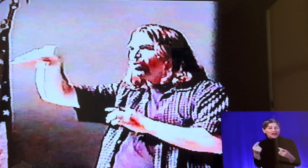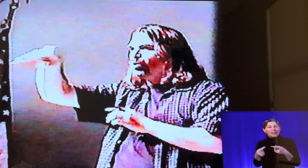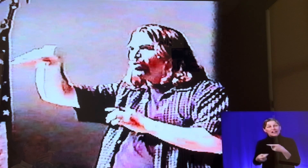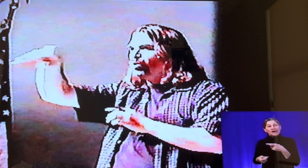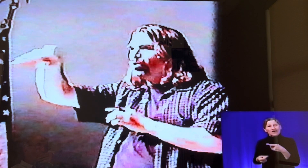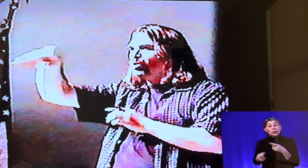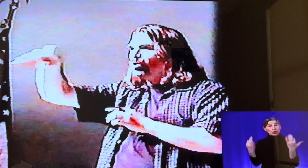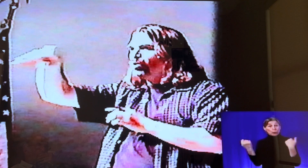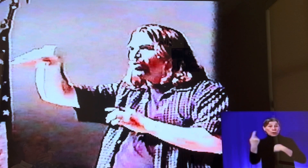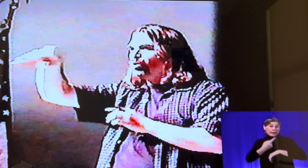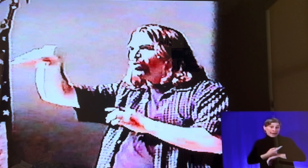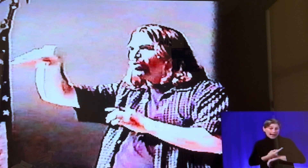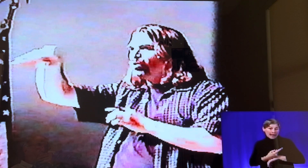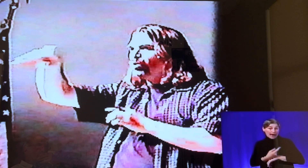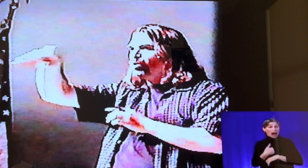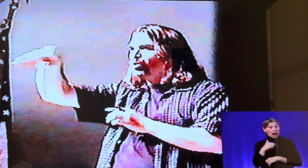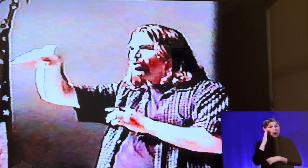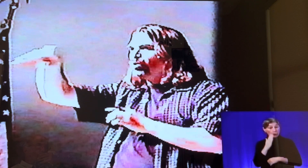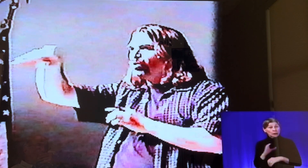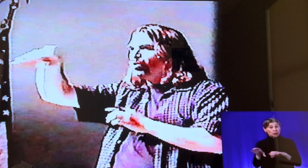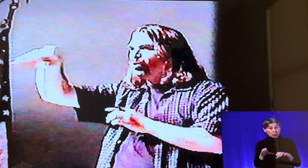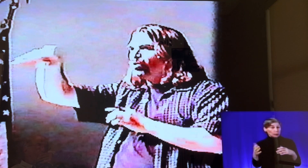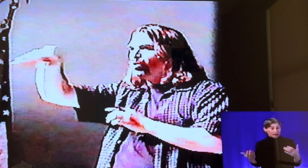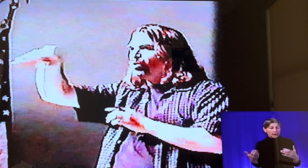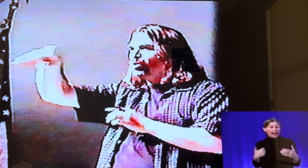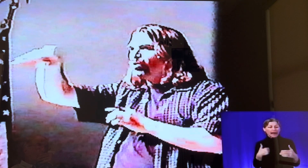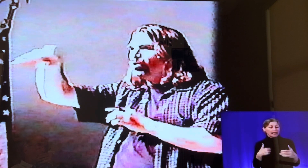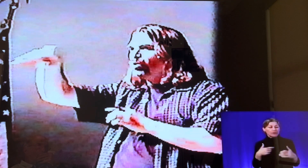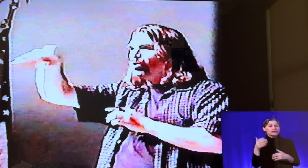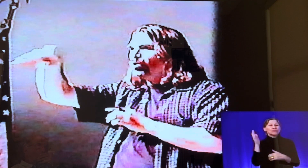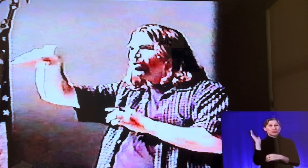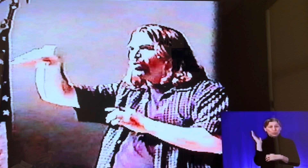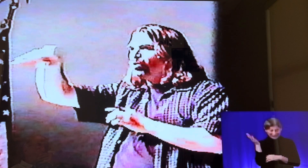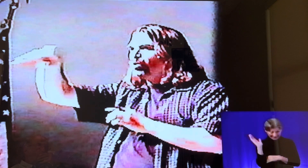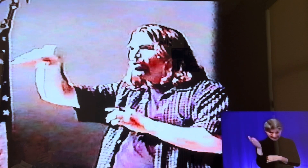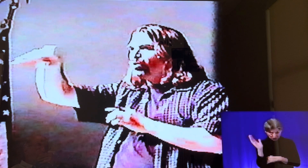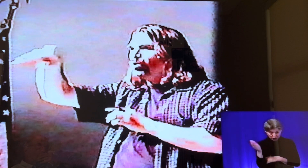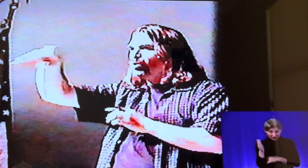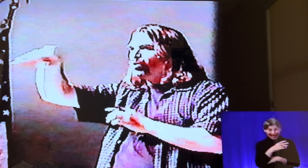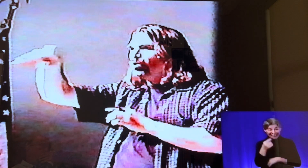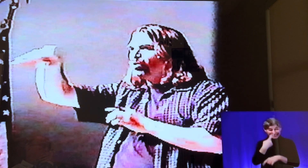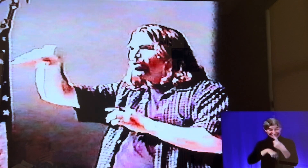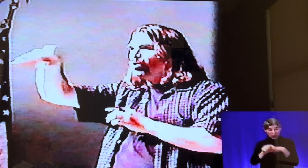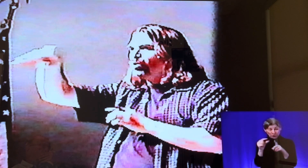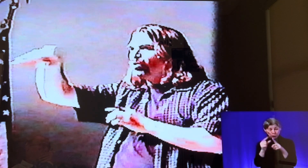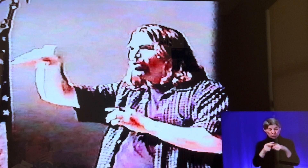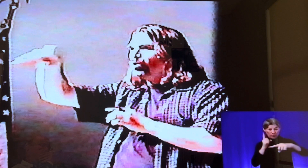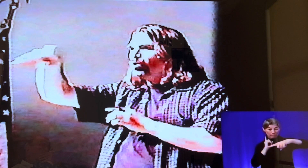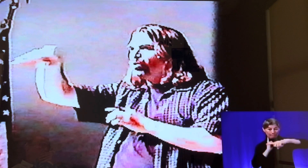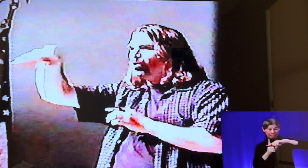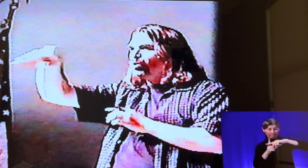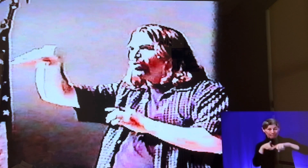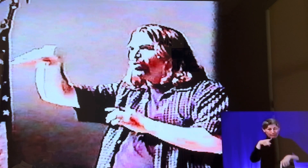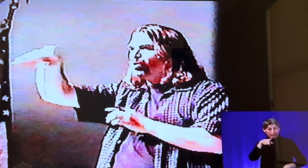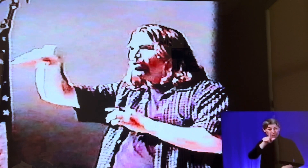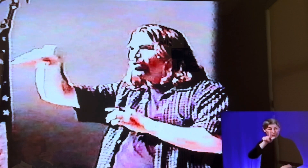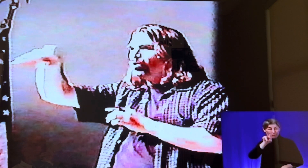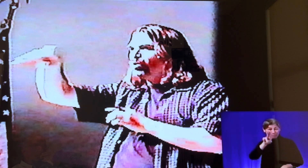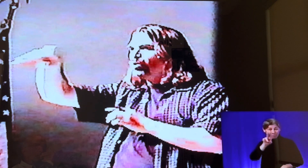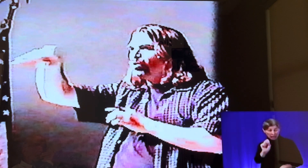today what I'm going to do is a workshop, a presentation, and he signs the word plus. We're expecting to see and because that's